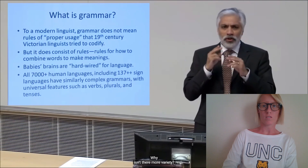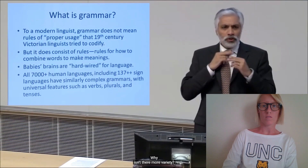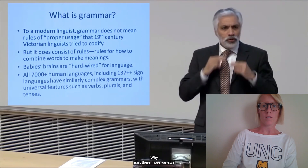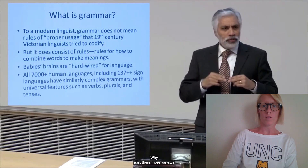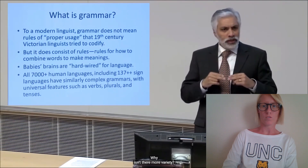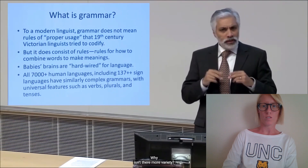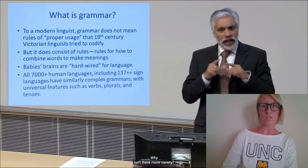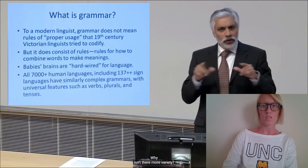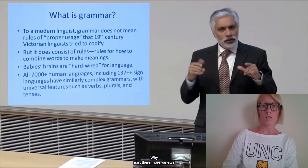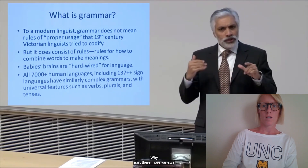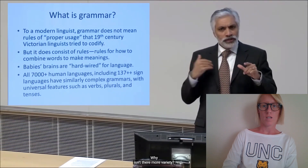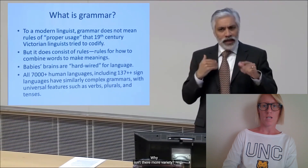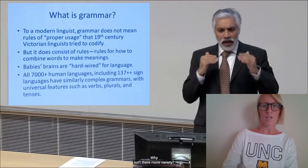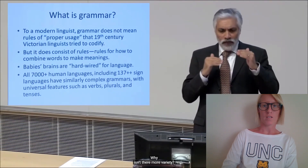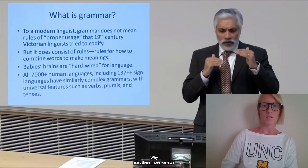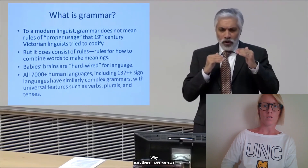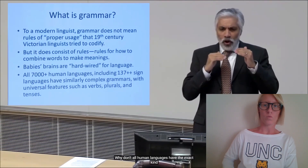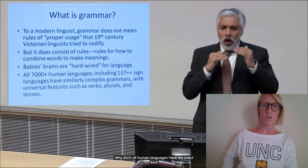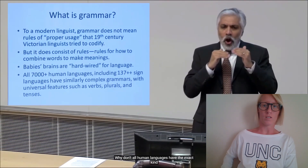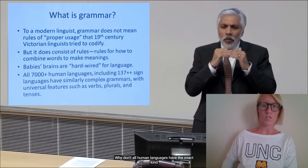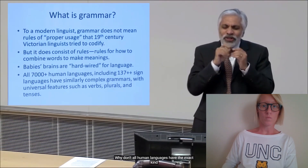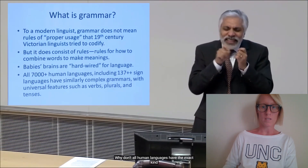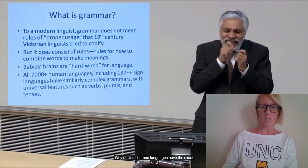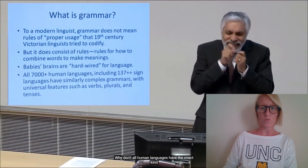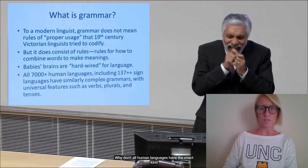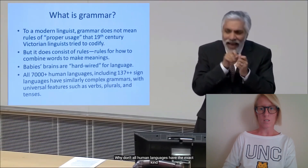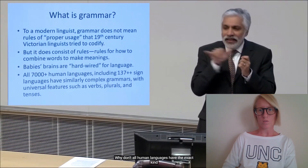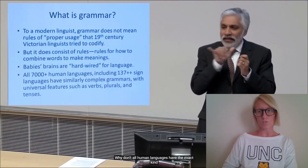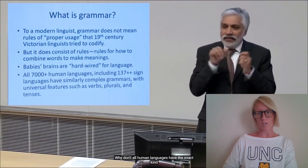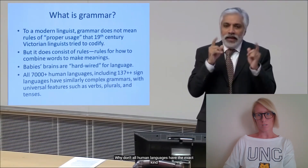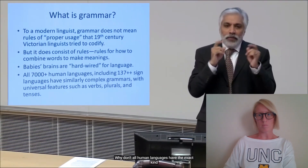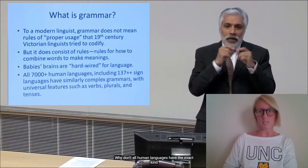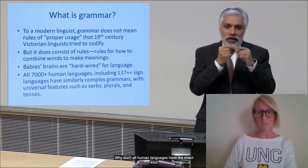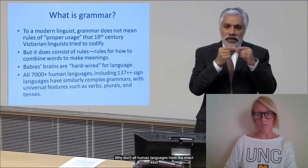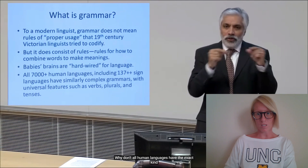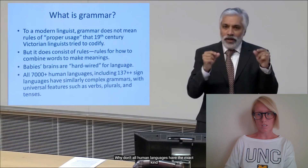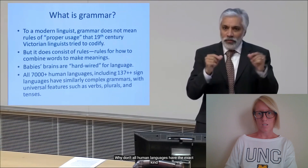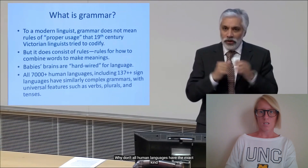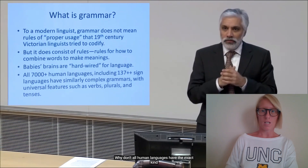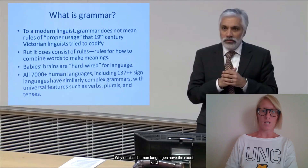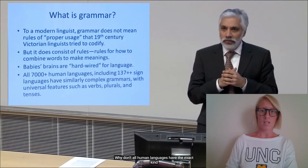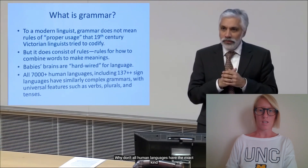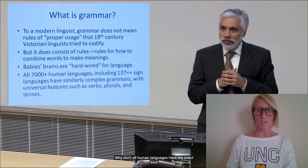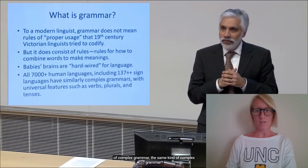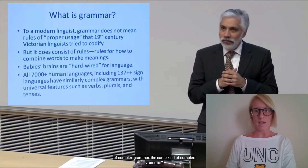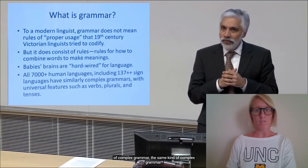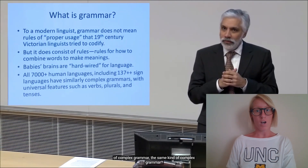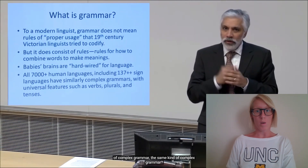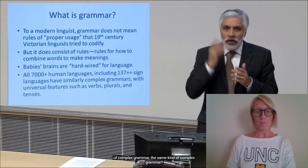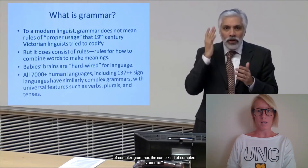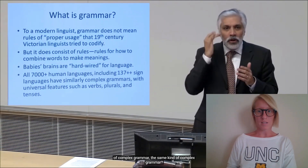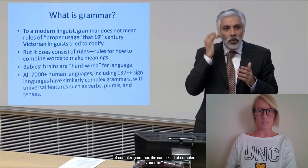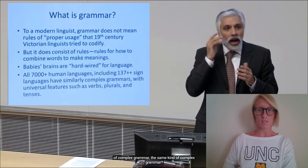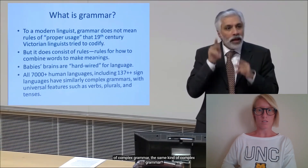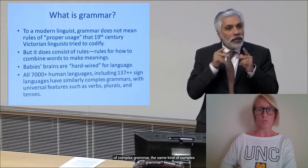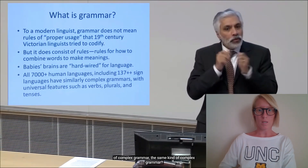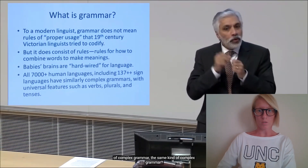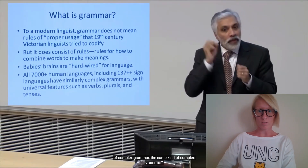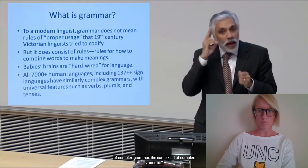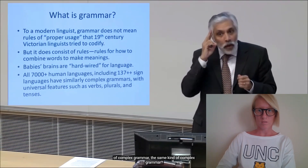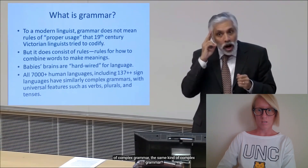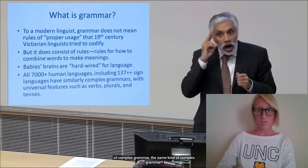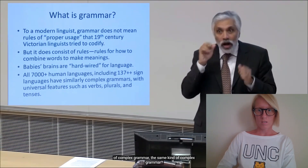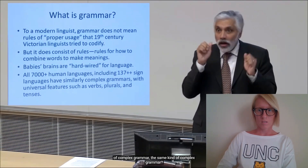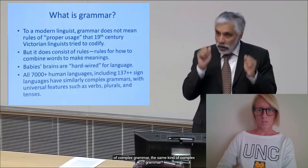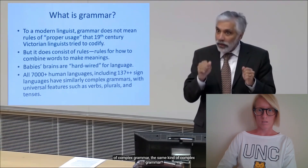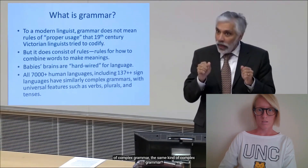variety? Of languages. And Why don't all human languages have the exact kind of complex grammar,